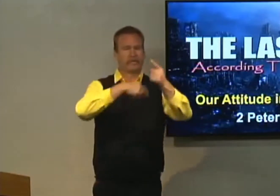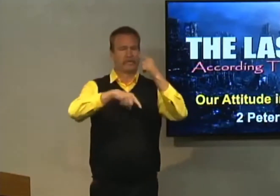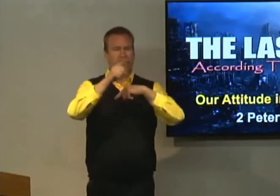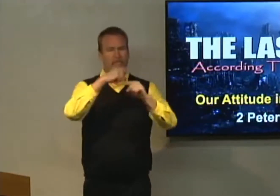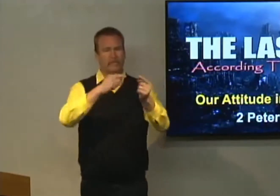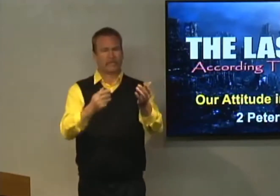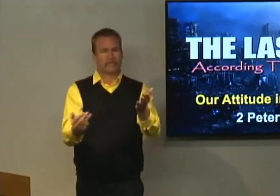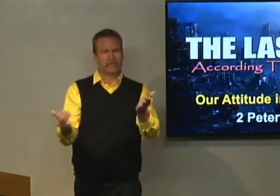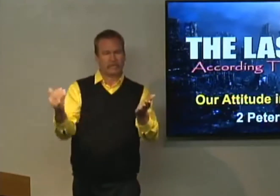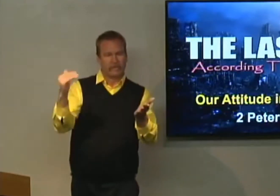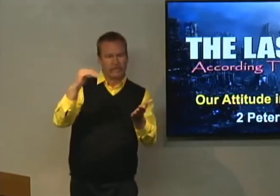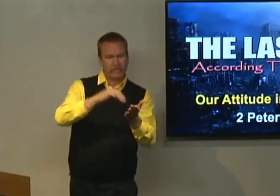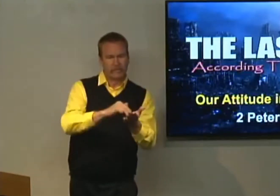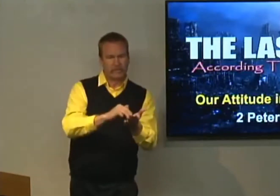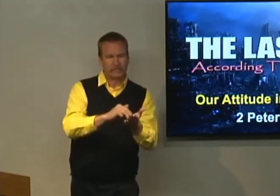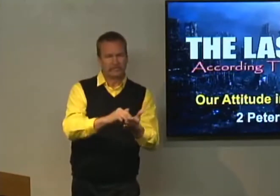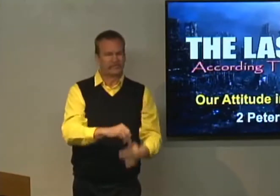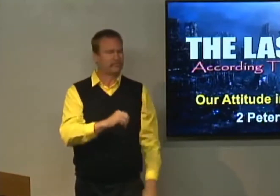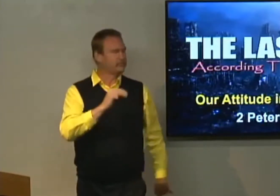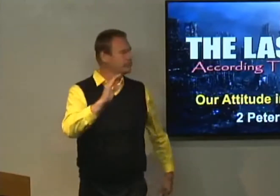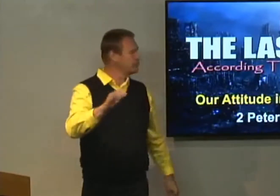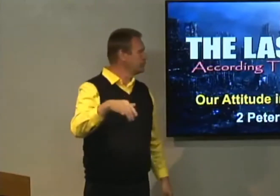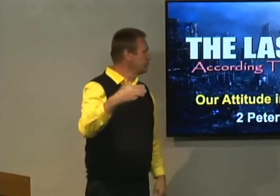Jesus Christ will come again.